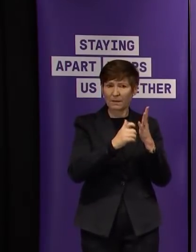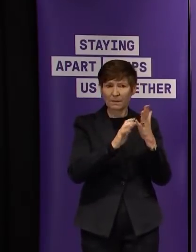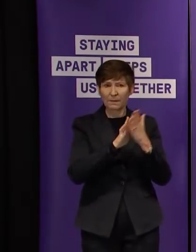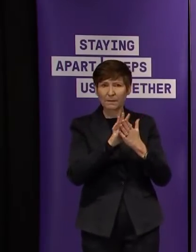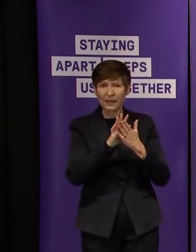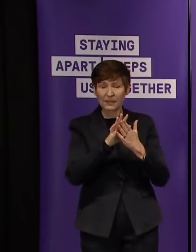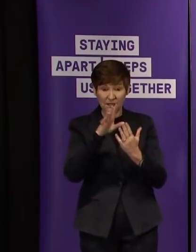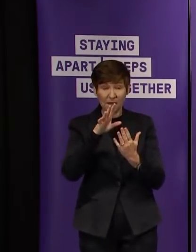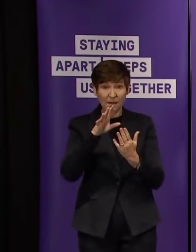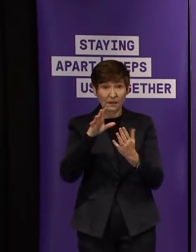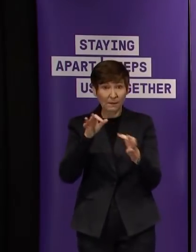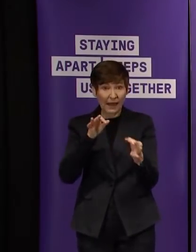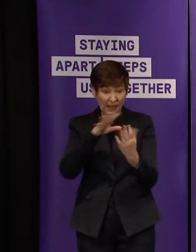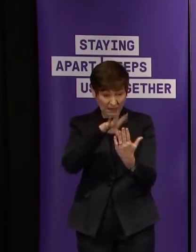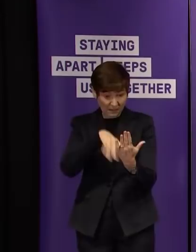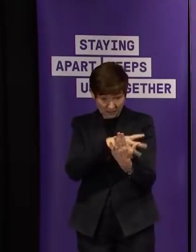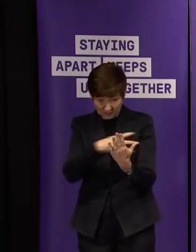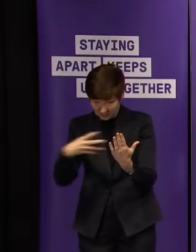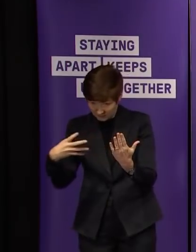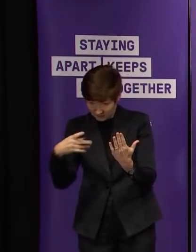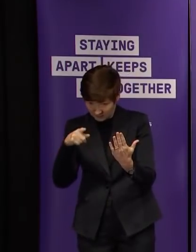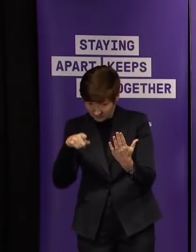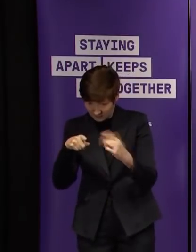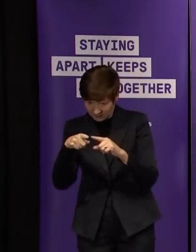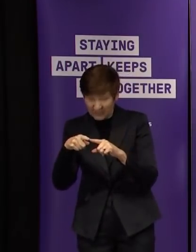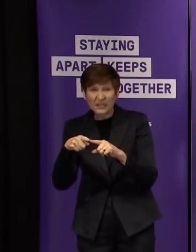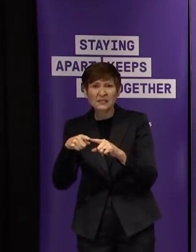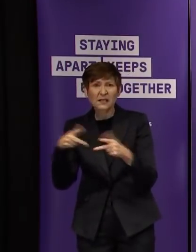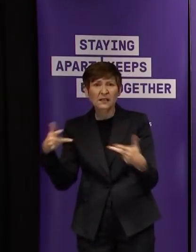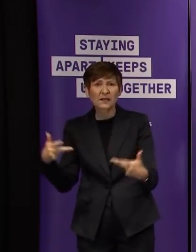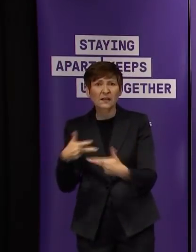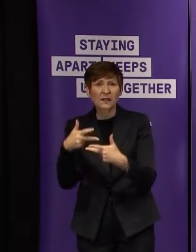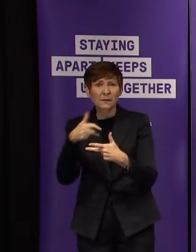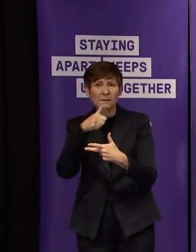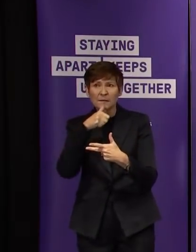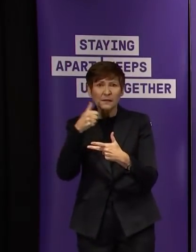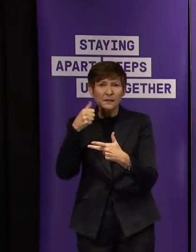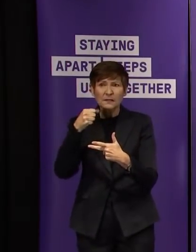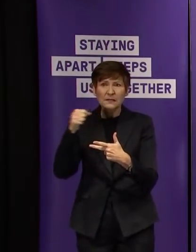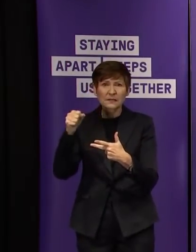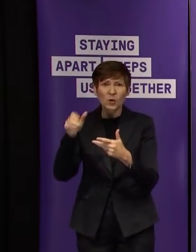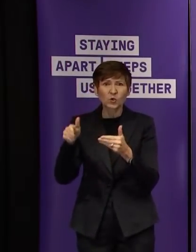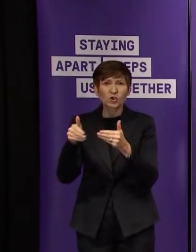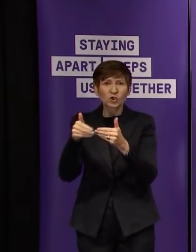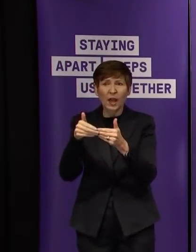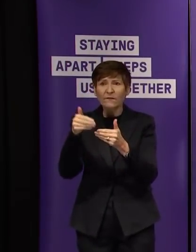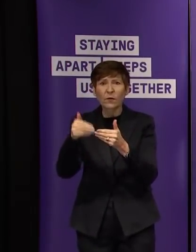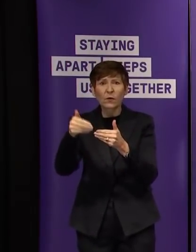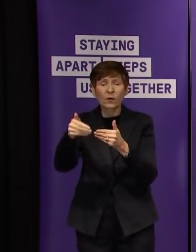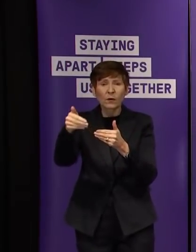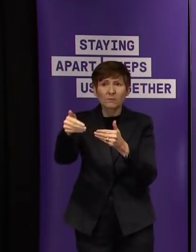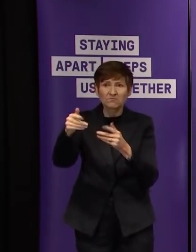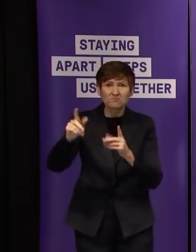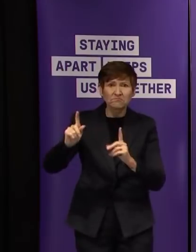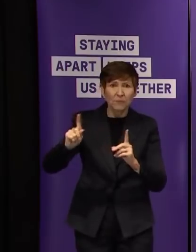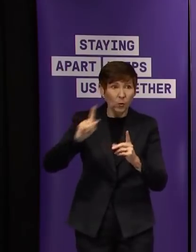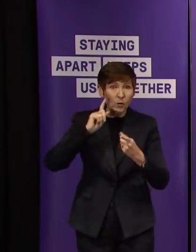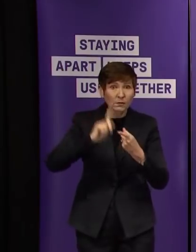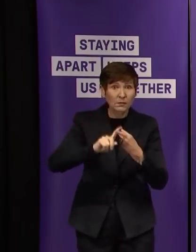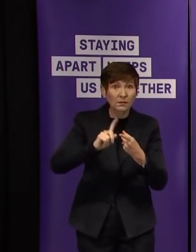month after it reduces. You said you spoke to the Prime Minister. Did you convey any concerns about that, or what is your view on